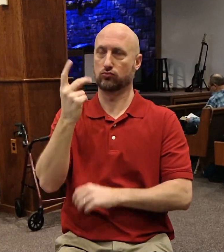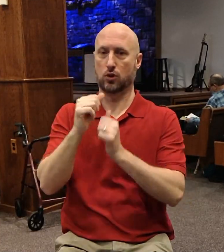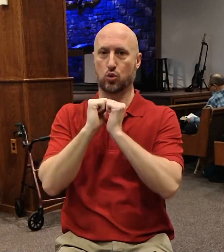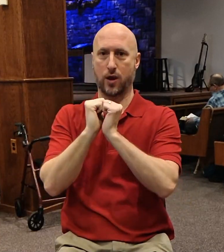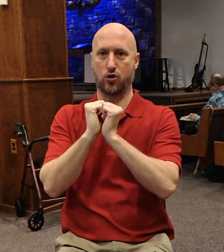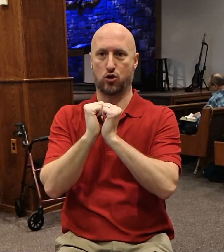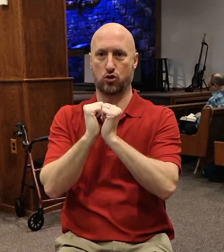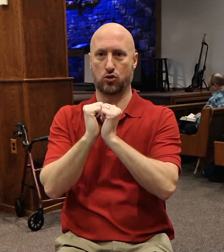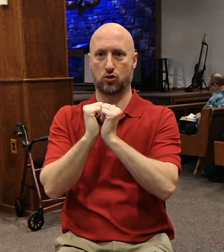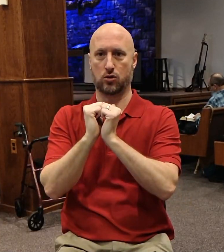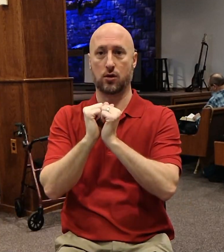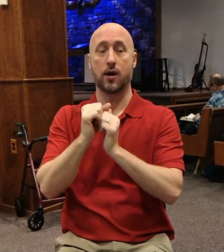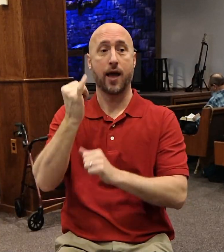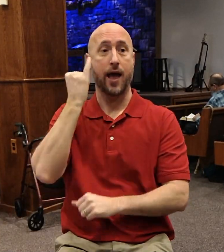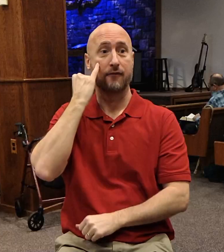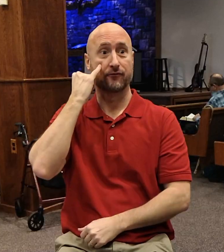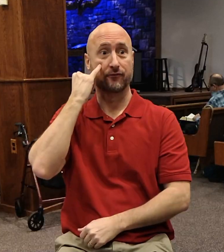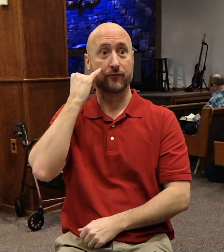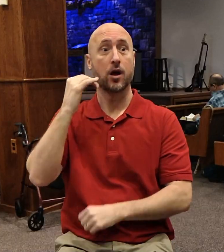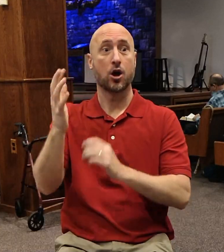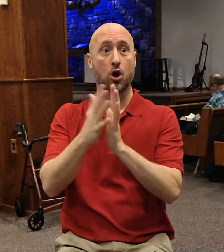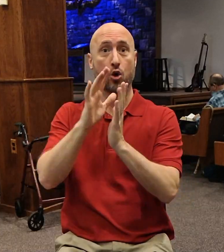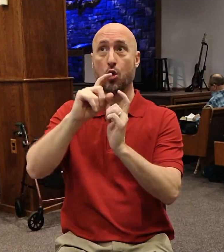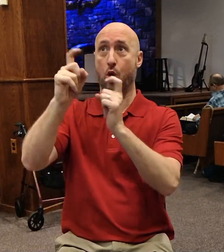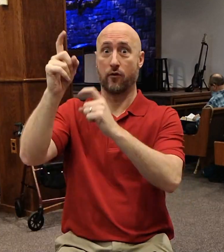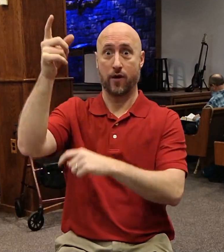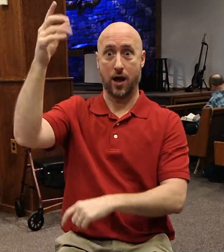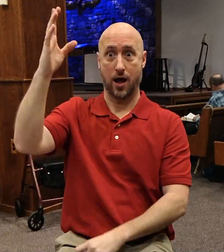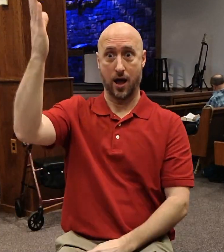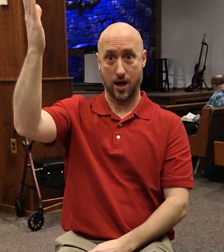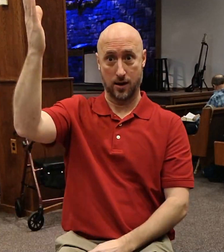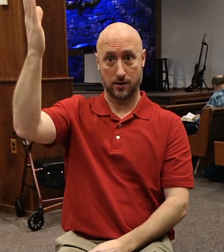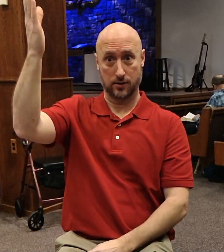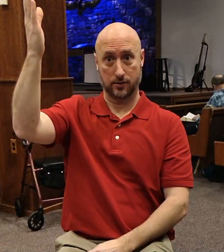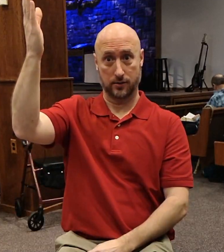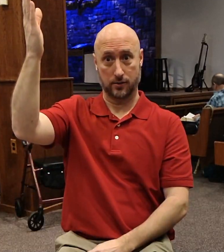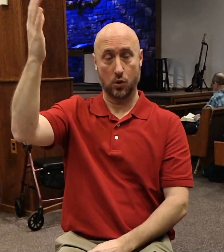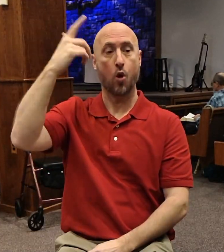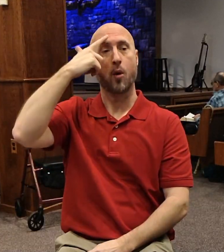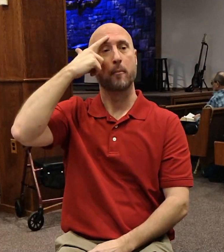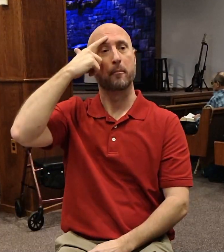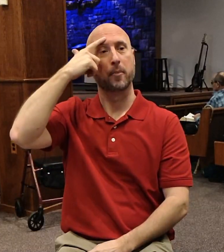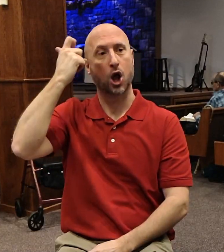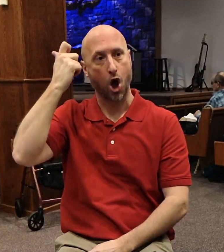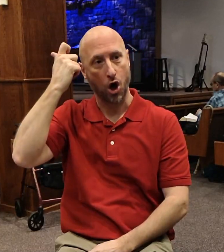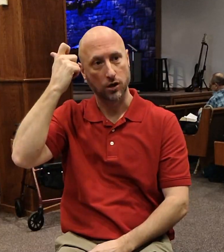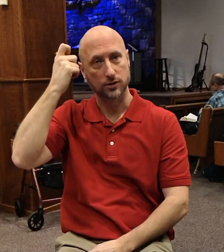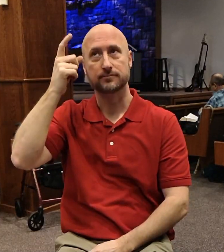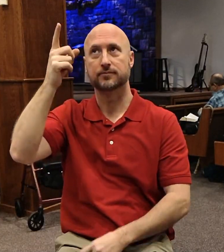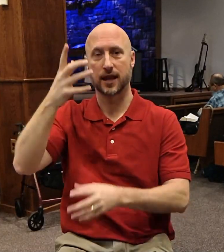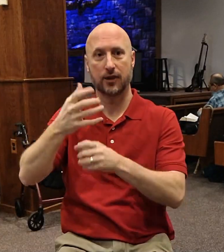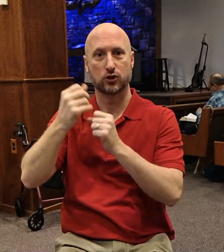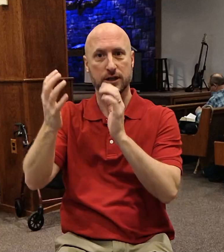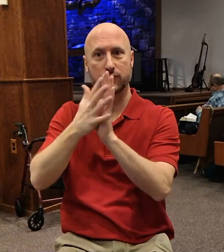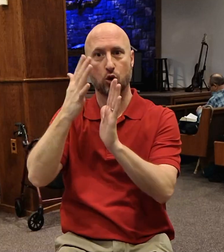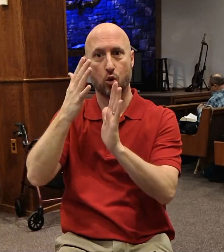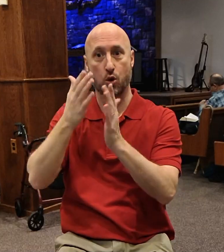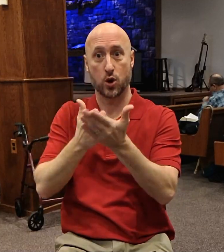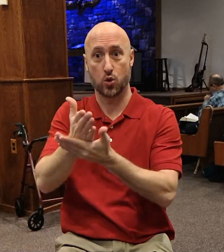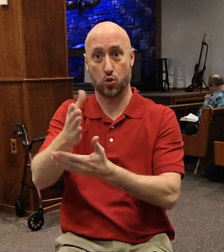If God be glorified, the first class condition, that should be since God be glorified in him.